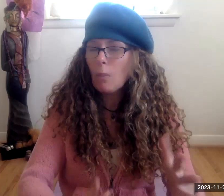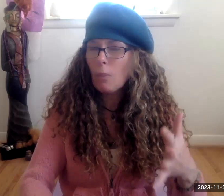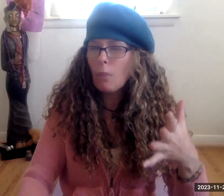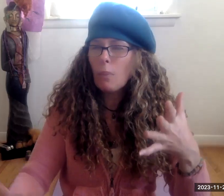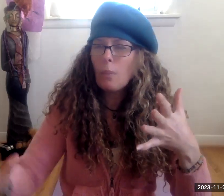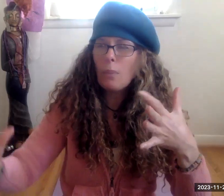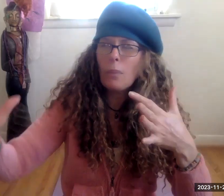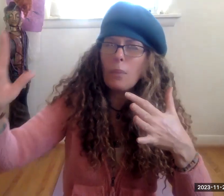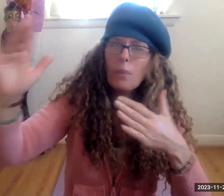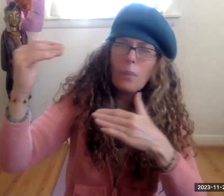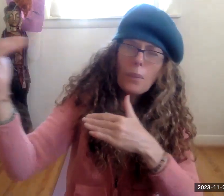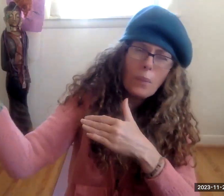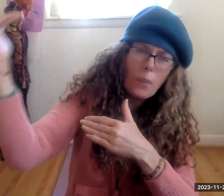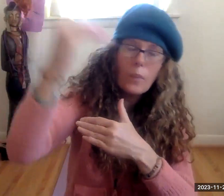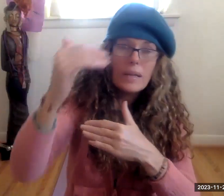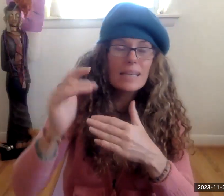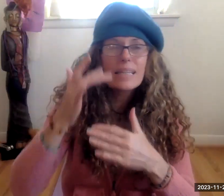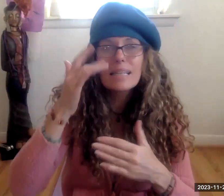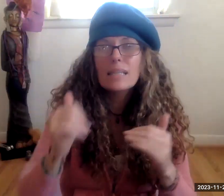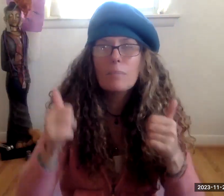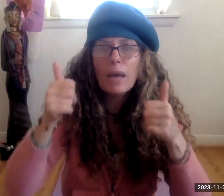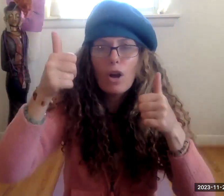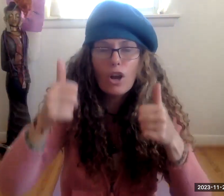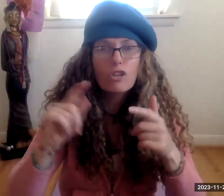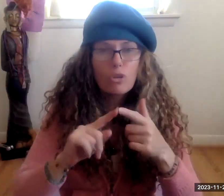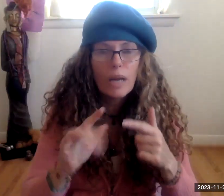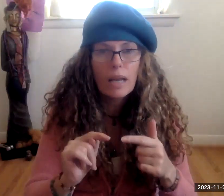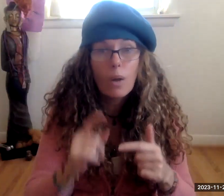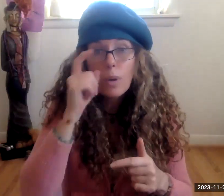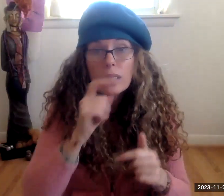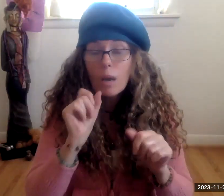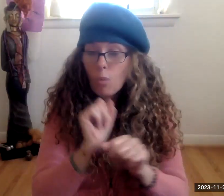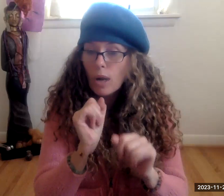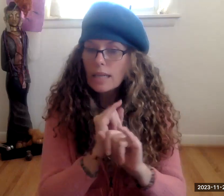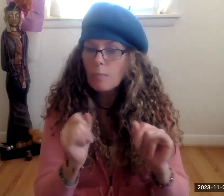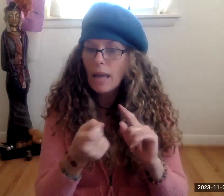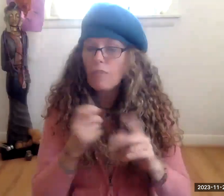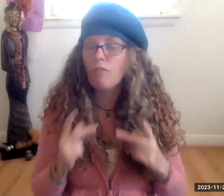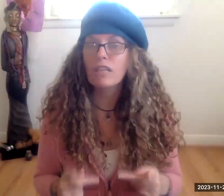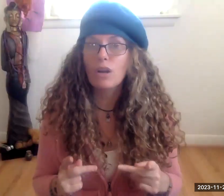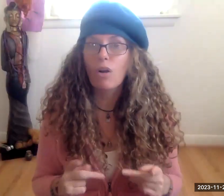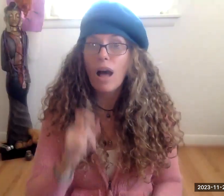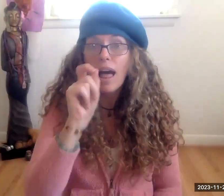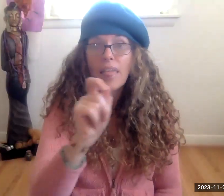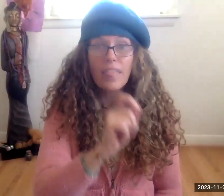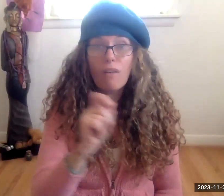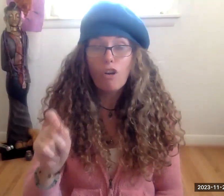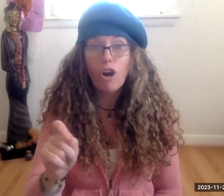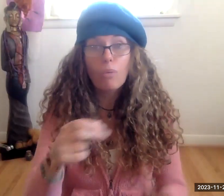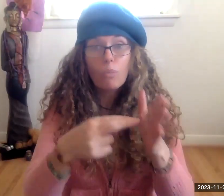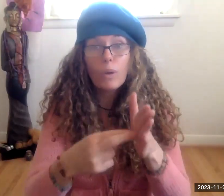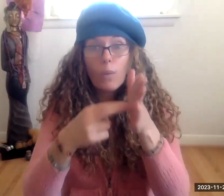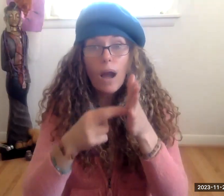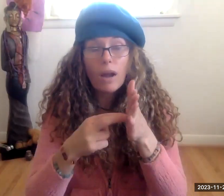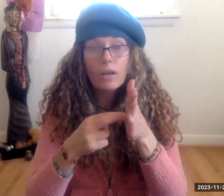it. Wisdom works independently of the physical means, and therefore